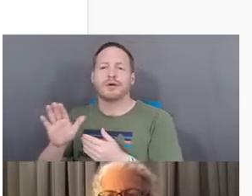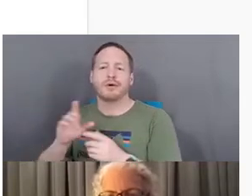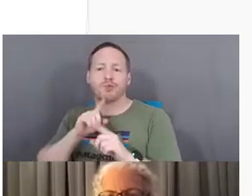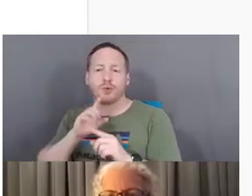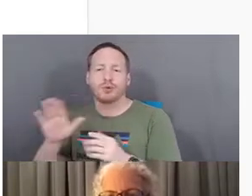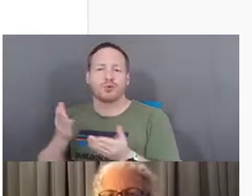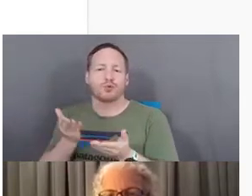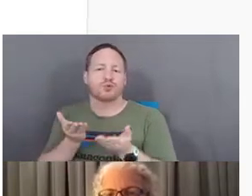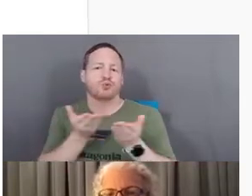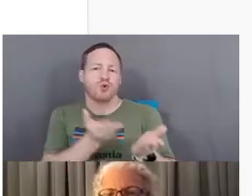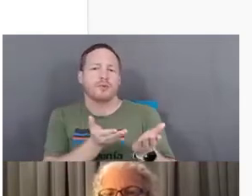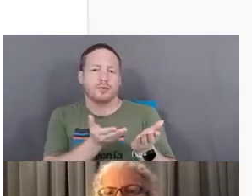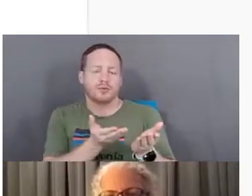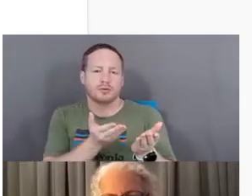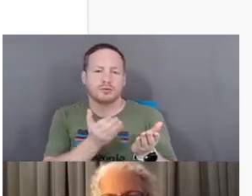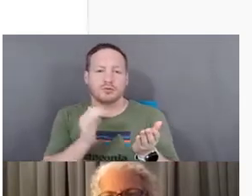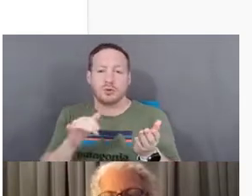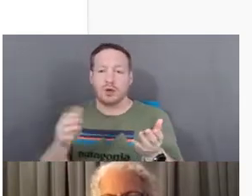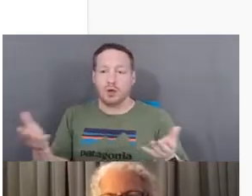and CART. They are going to do reports